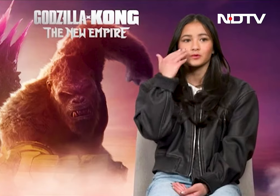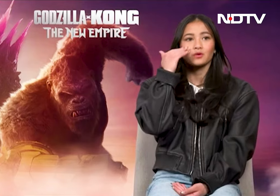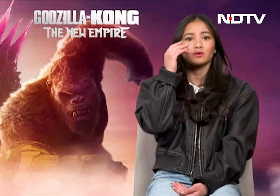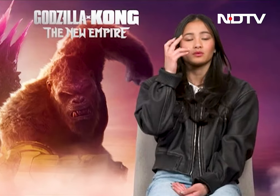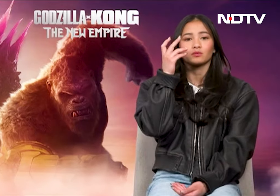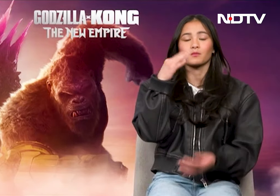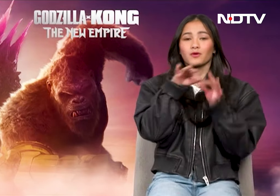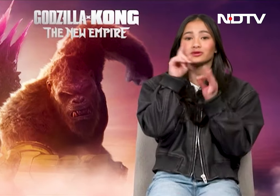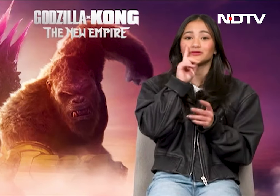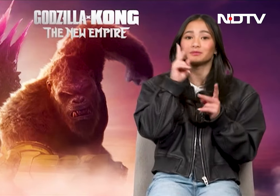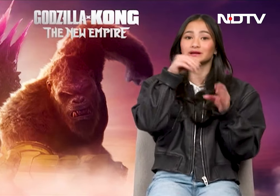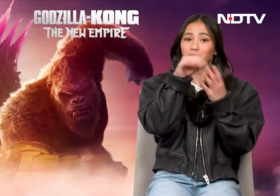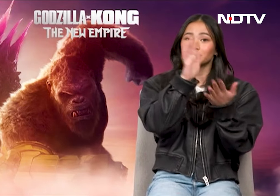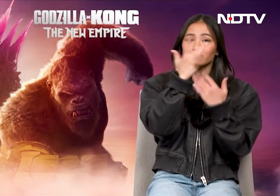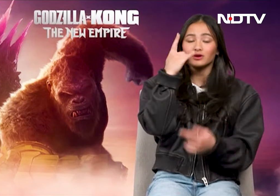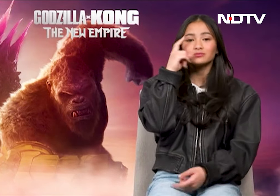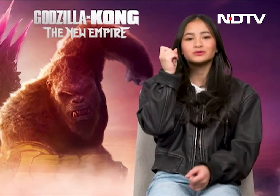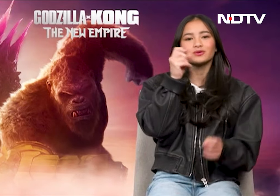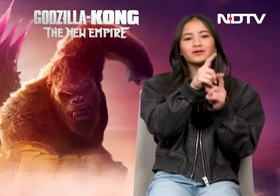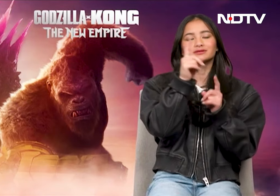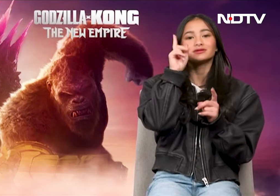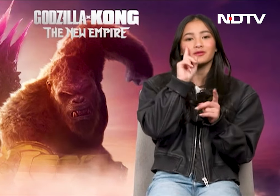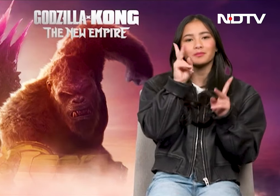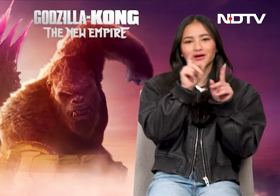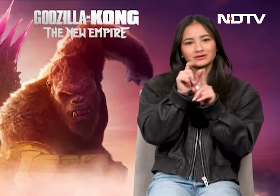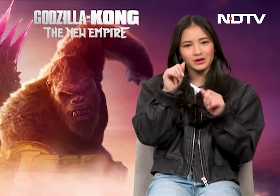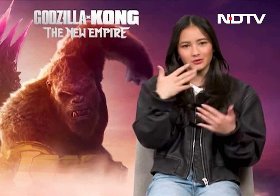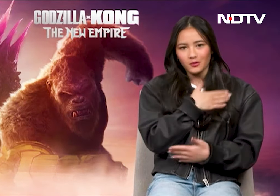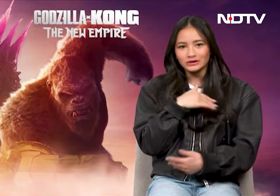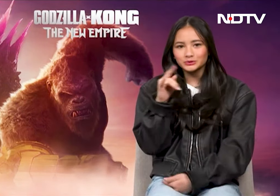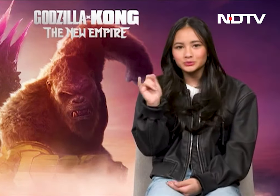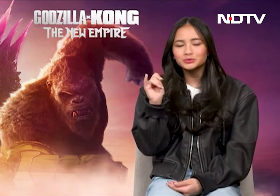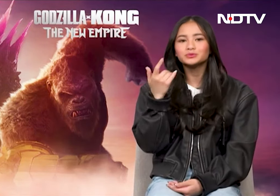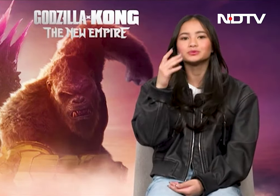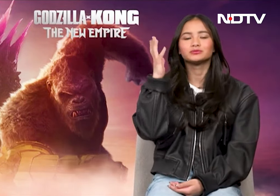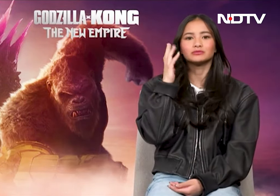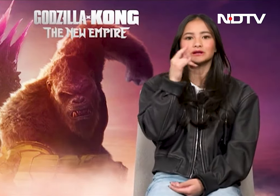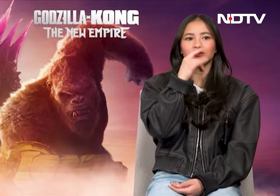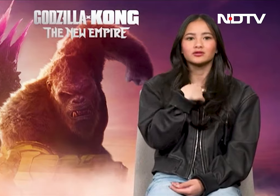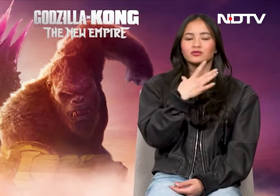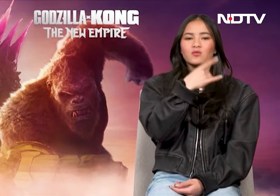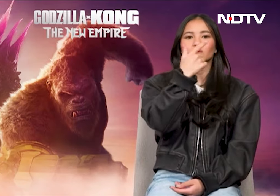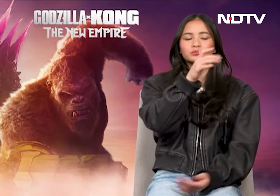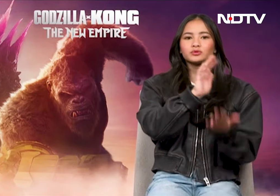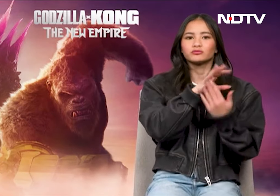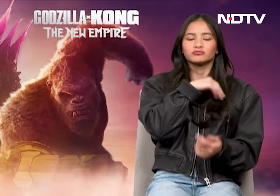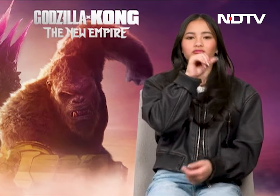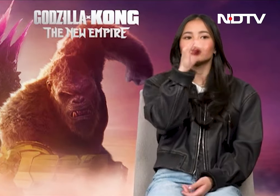I know most deaf people of course enjoy movies as well. So when they see themselves portrayed using sign language on the screen,